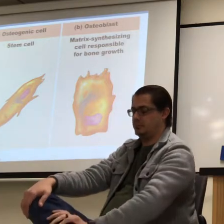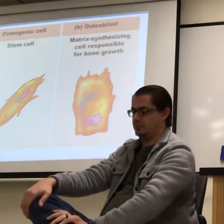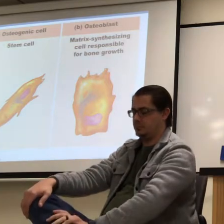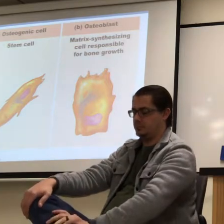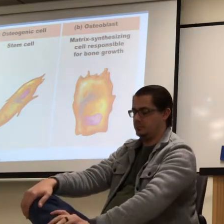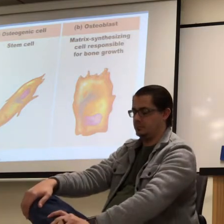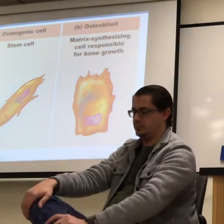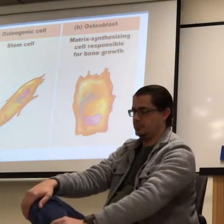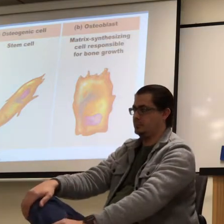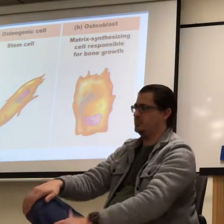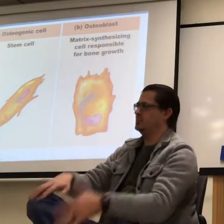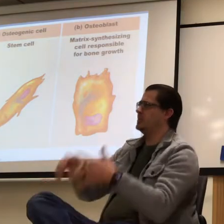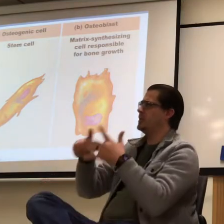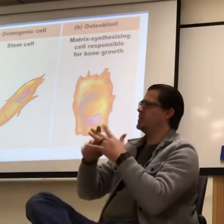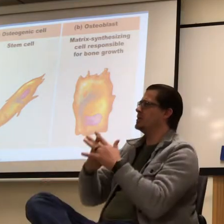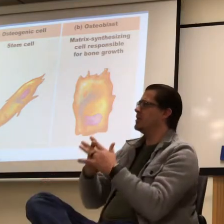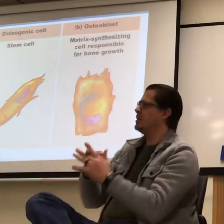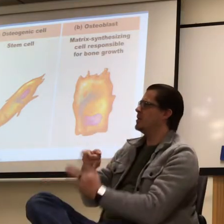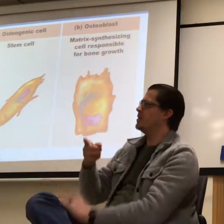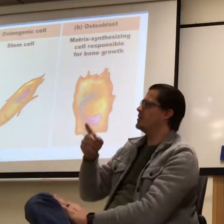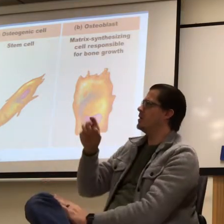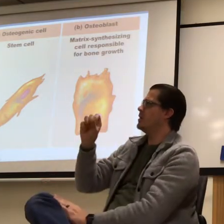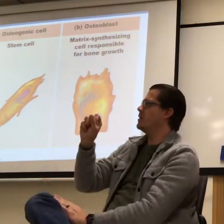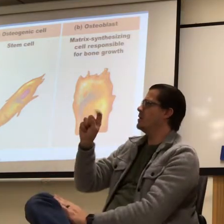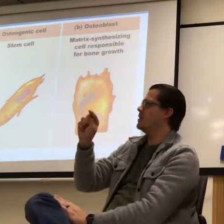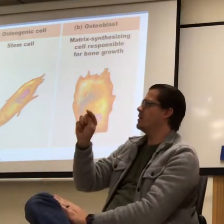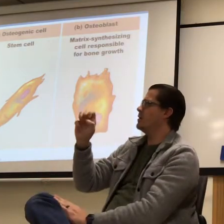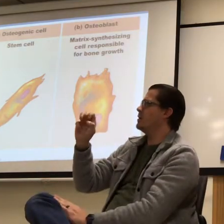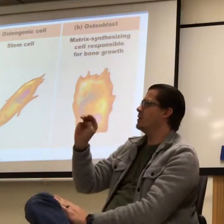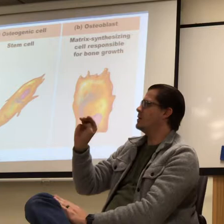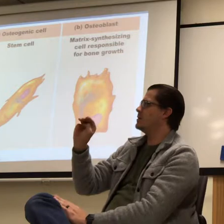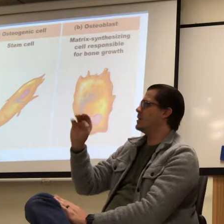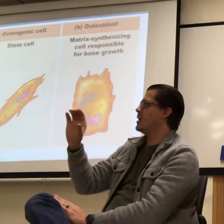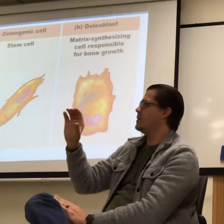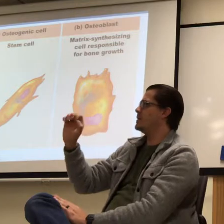So starts off as an osteogenic or stem cell.